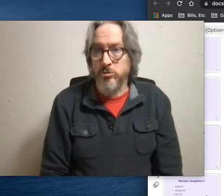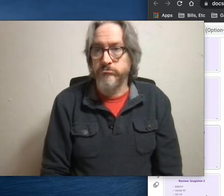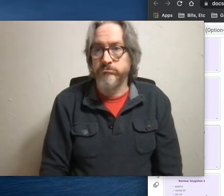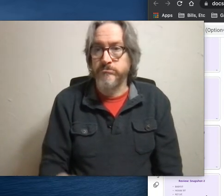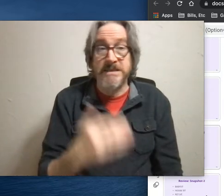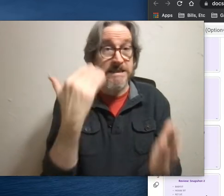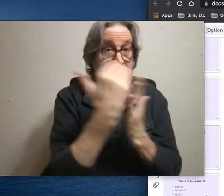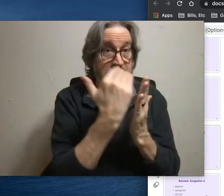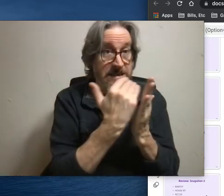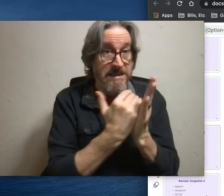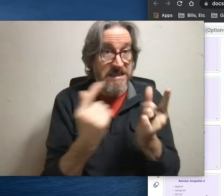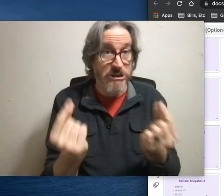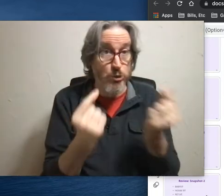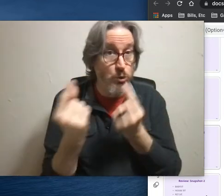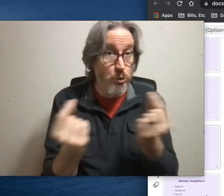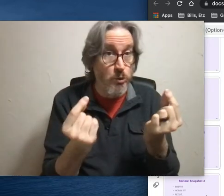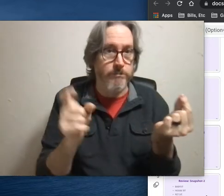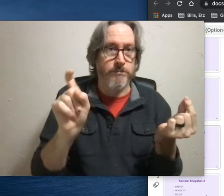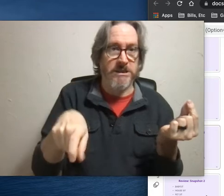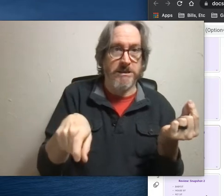So